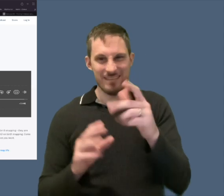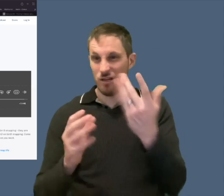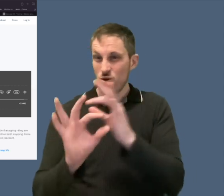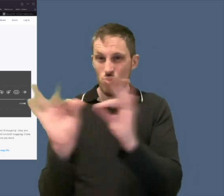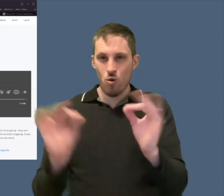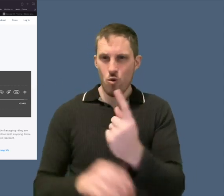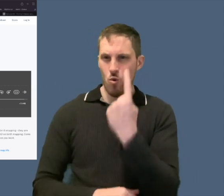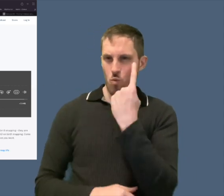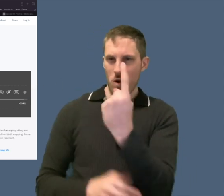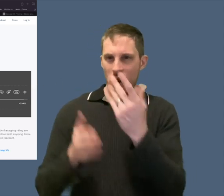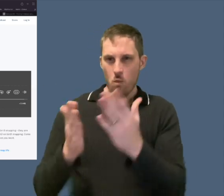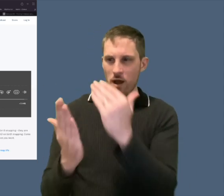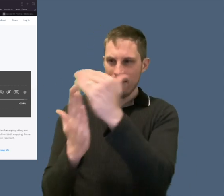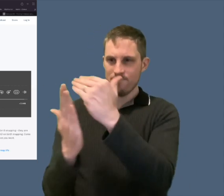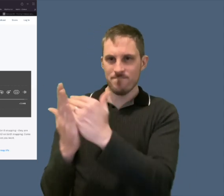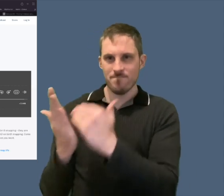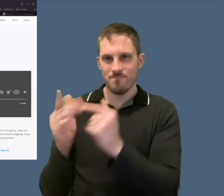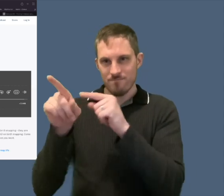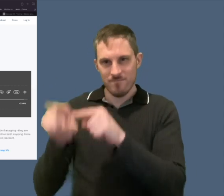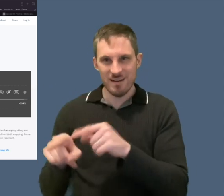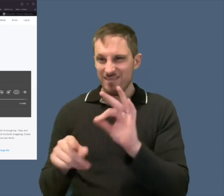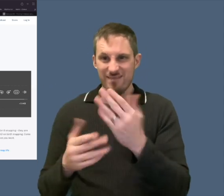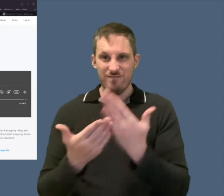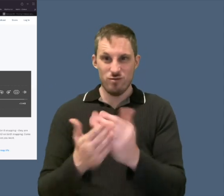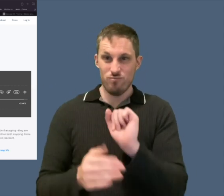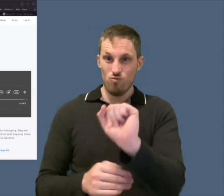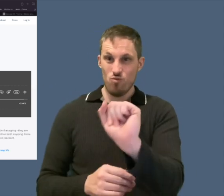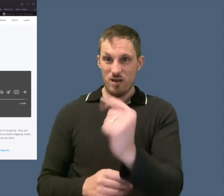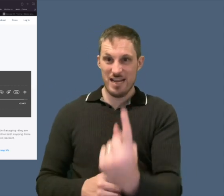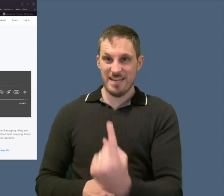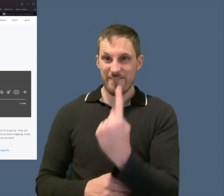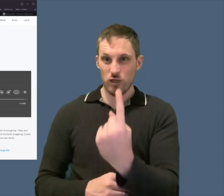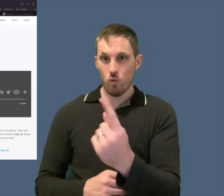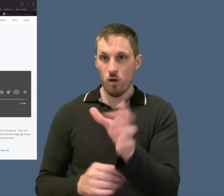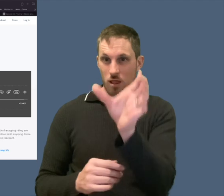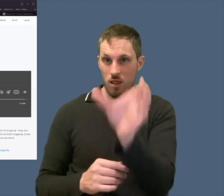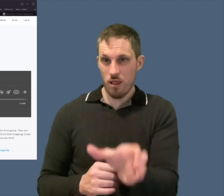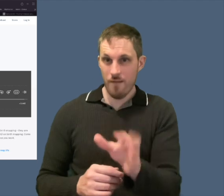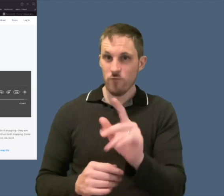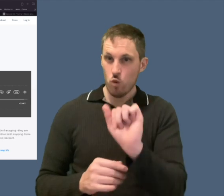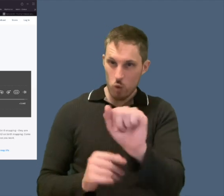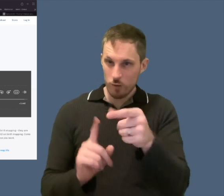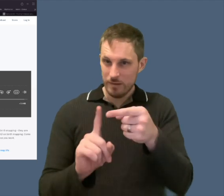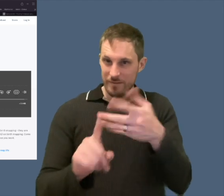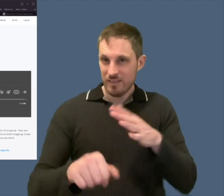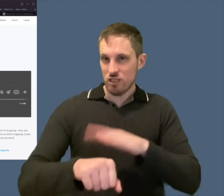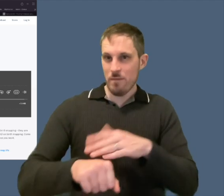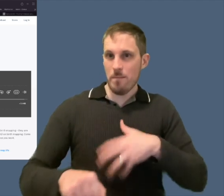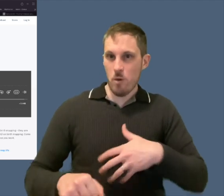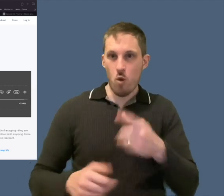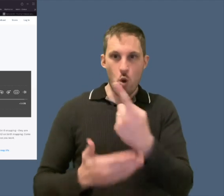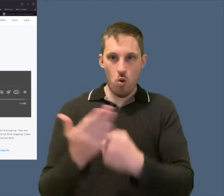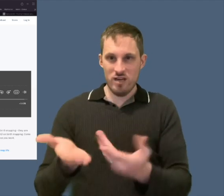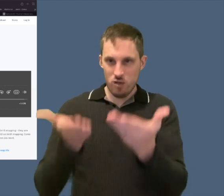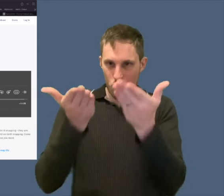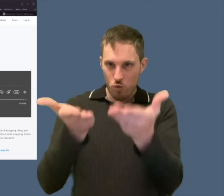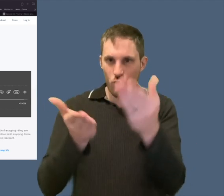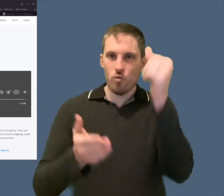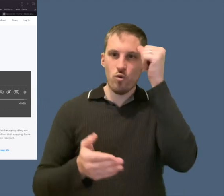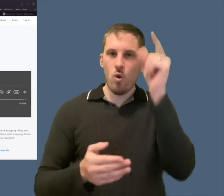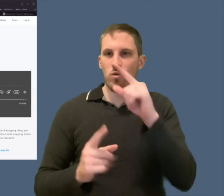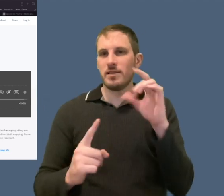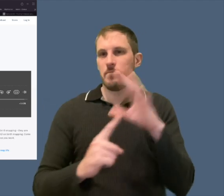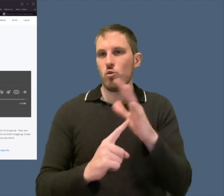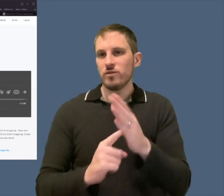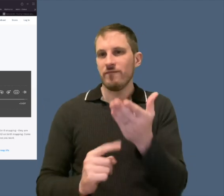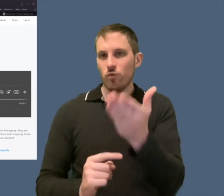that individual for that particular birth can know what is important for them. And so the birth